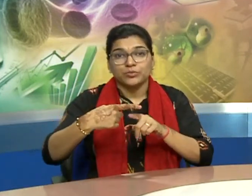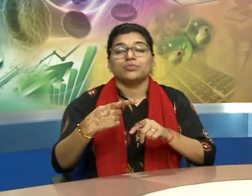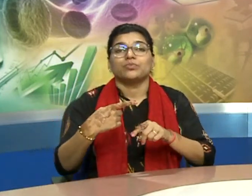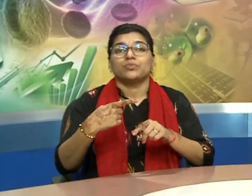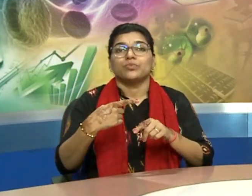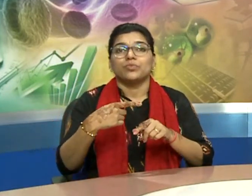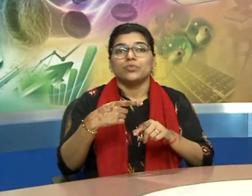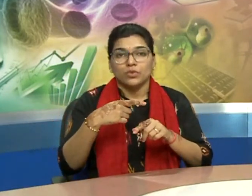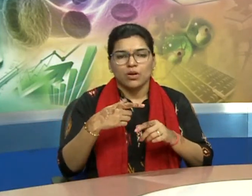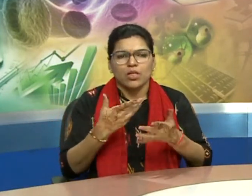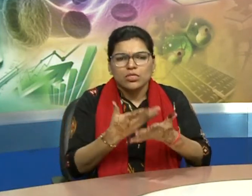furniture,